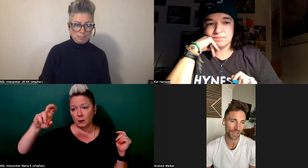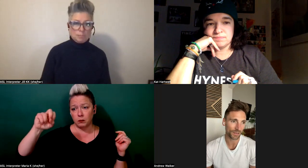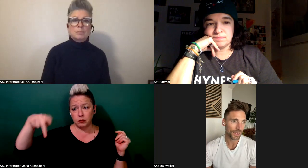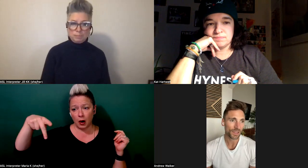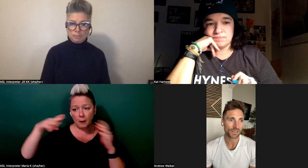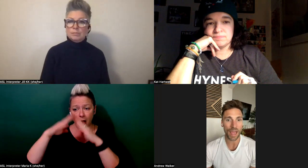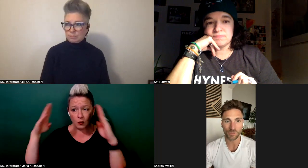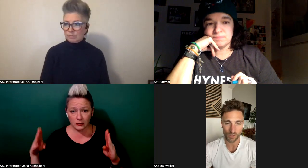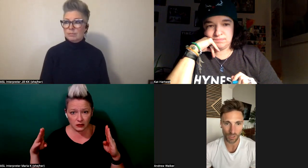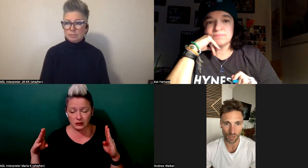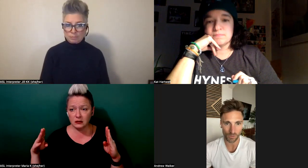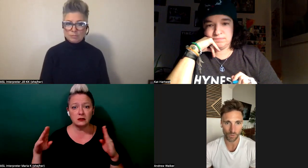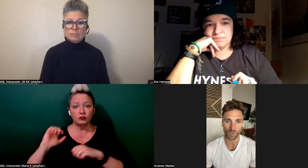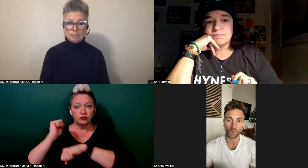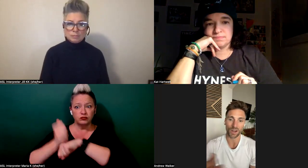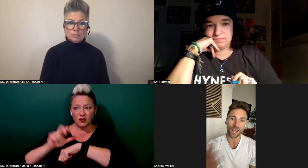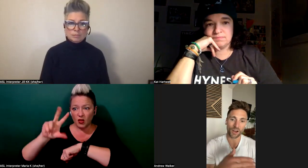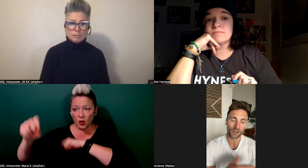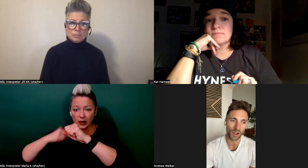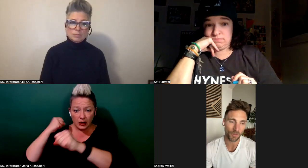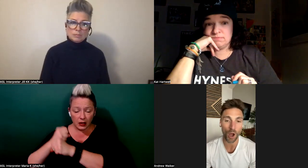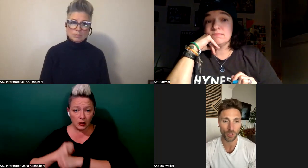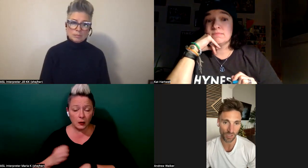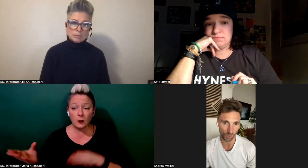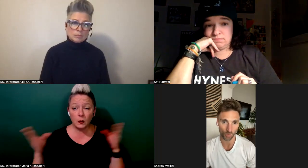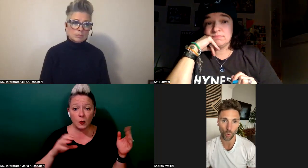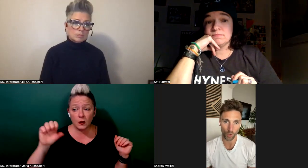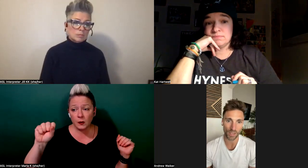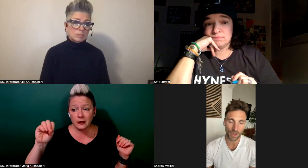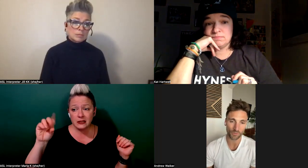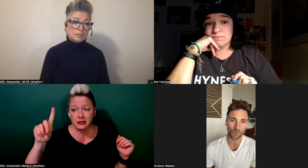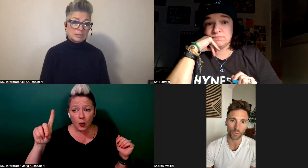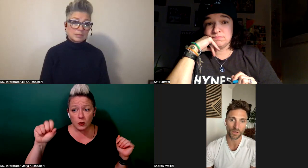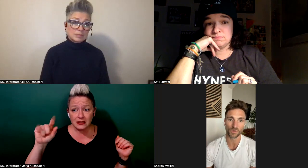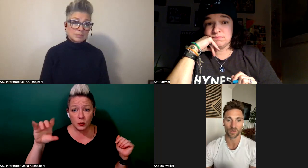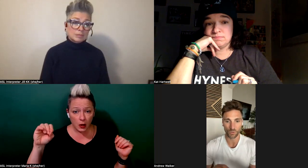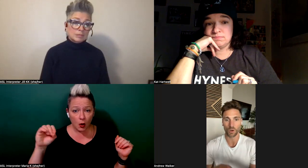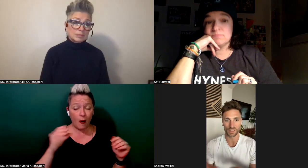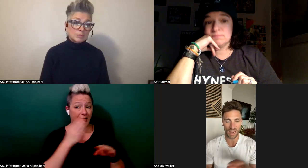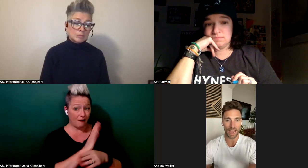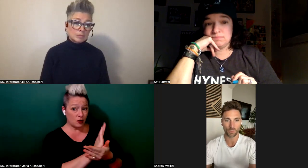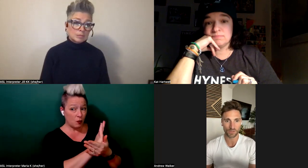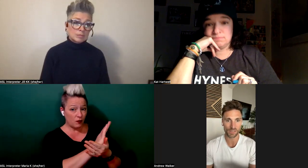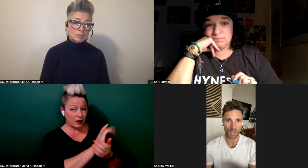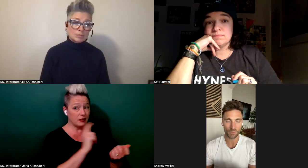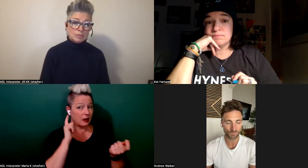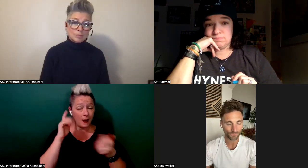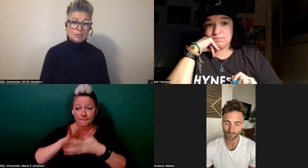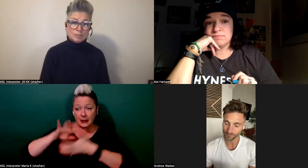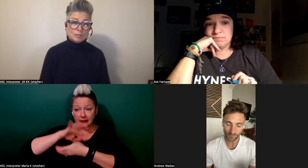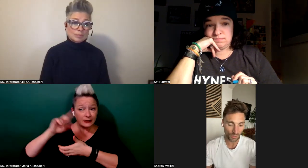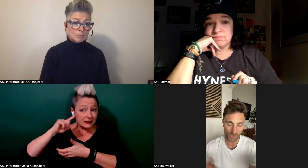years and sound studios where we do our audio digital recording after our movie, where they do all the sound